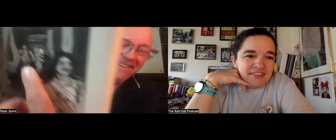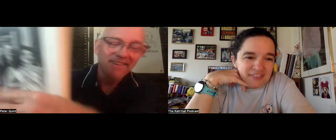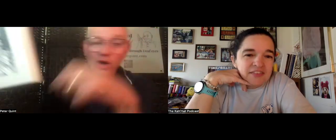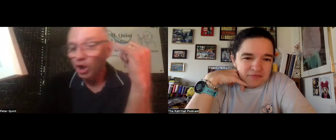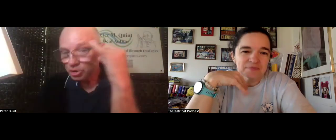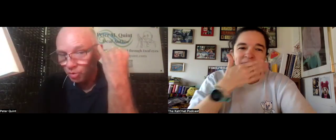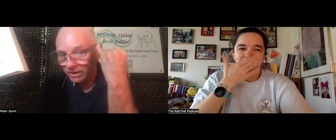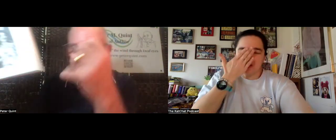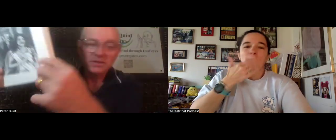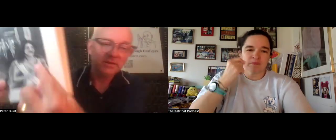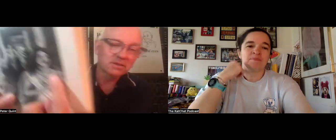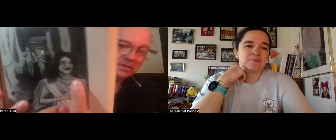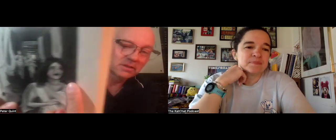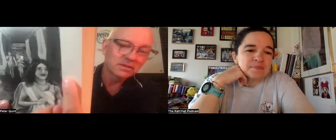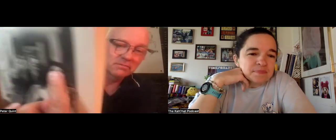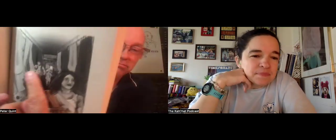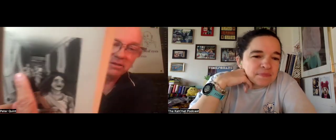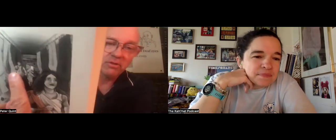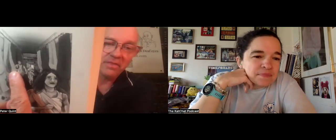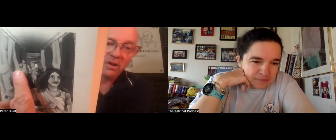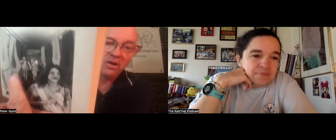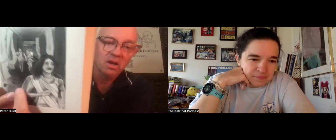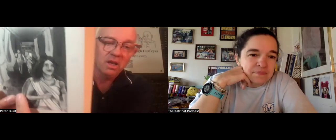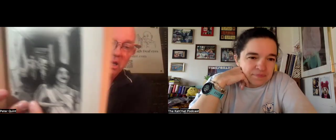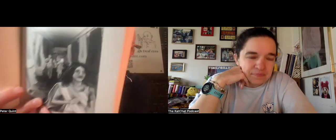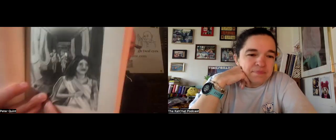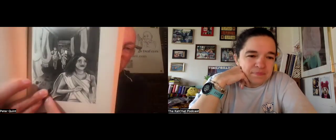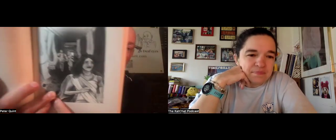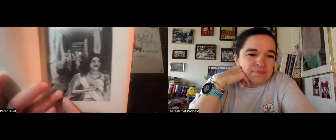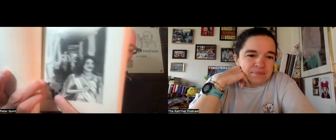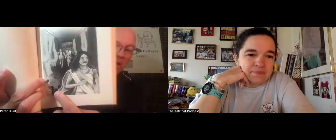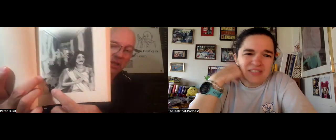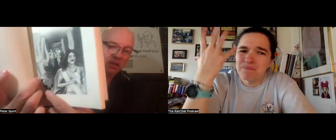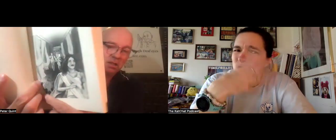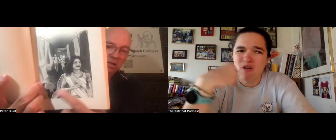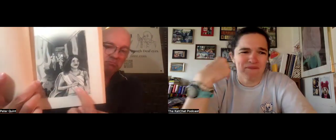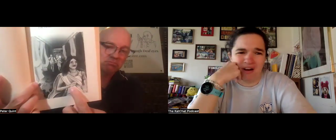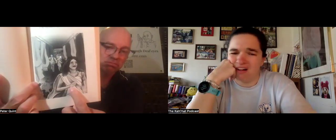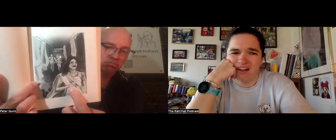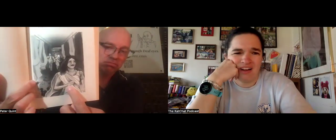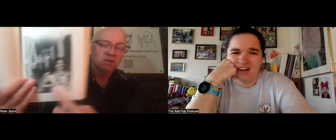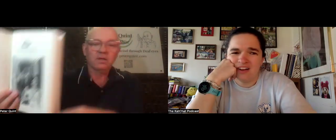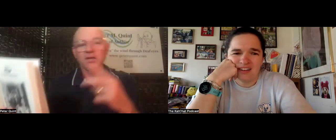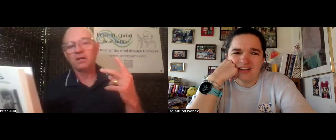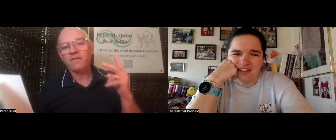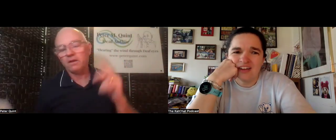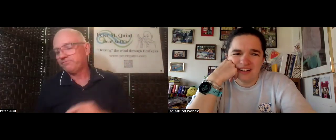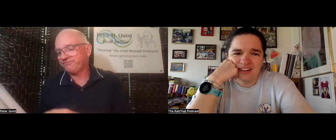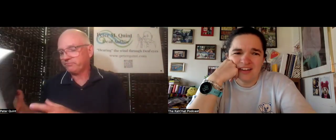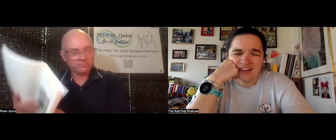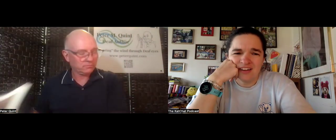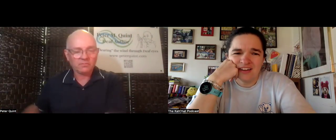Uh, Julius, right there. And beautiful.